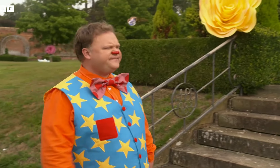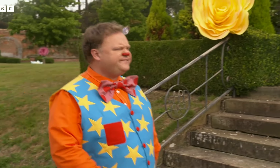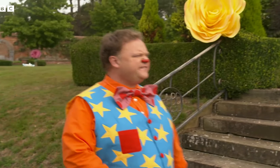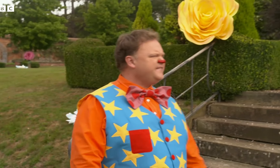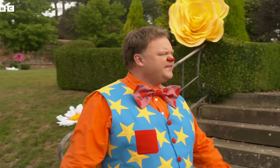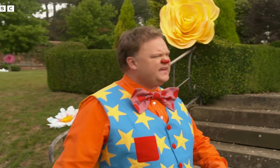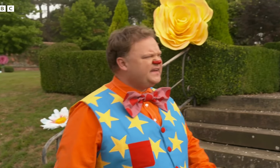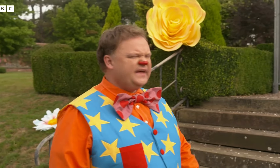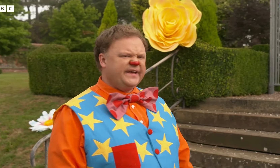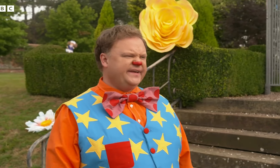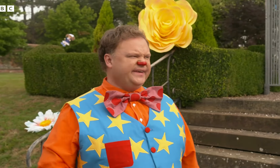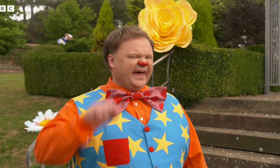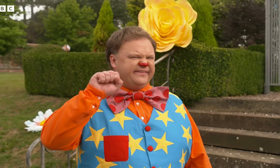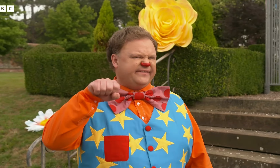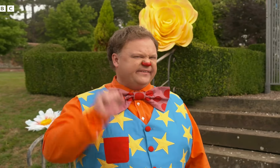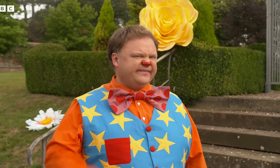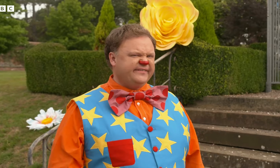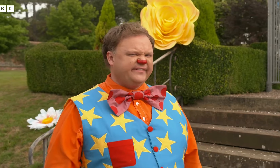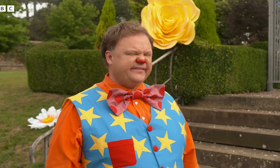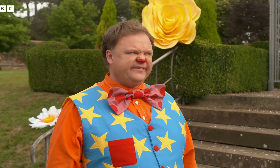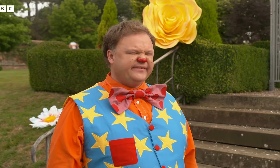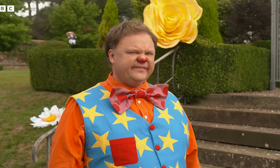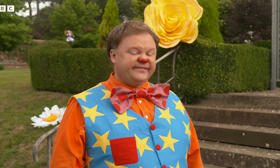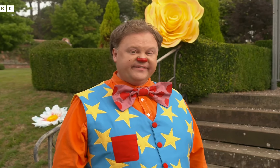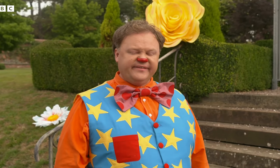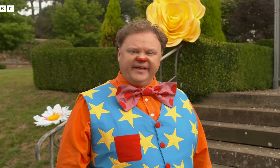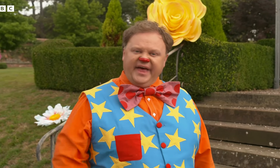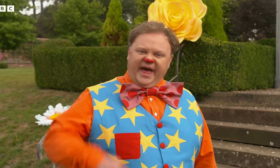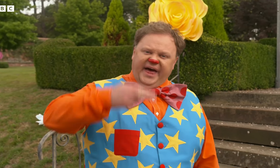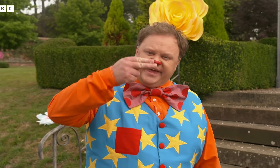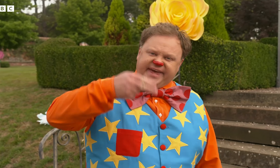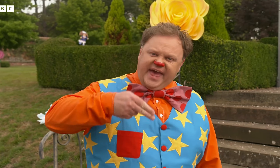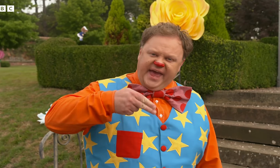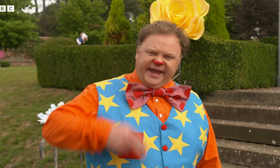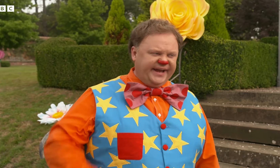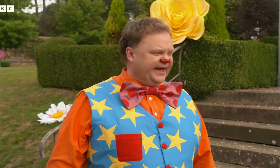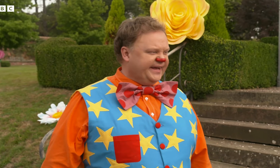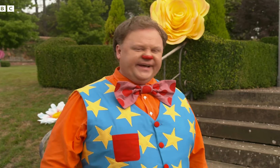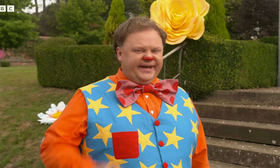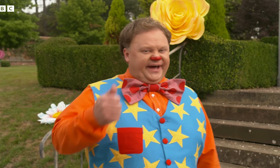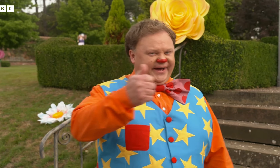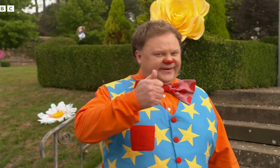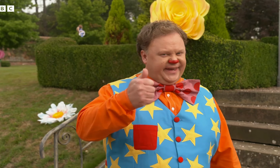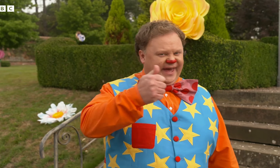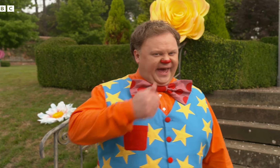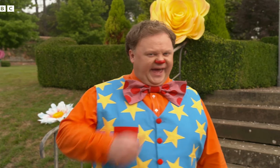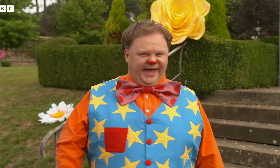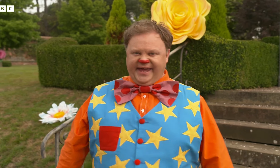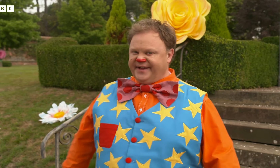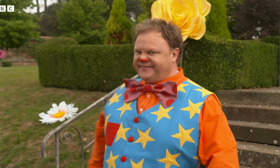Mr Tumble. Yes? Look behind you again. Again? Okay.